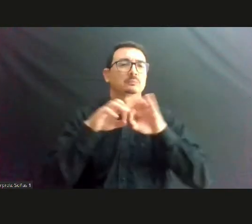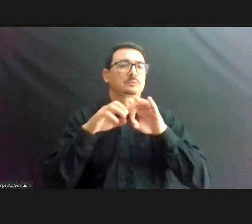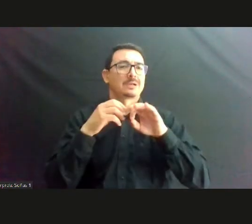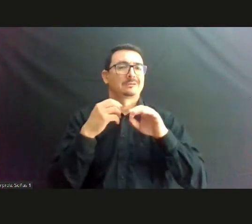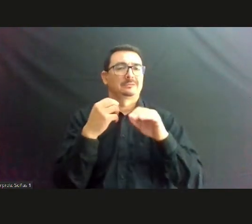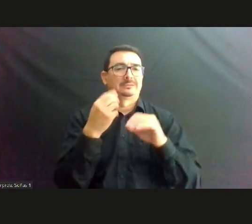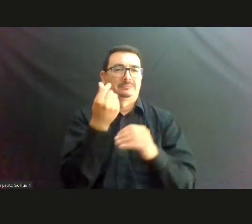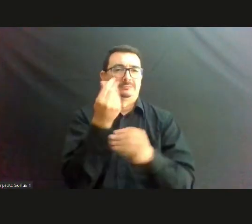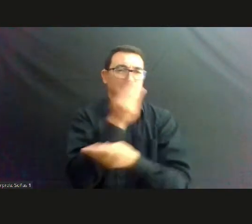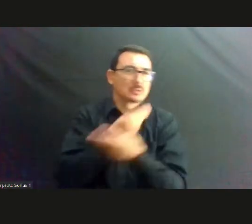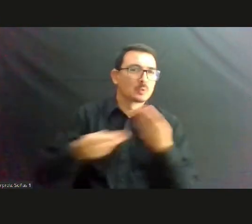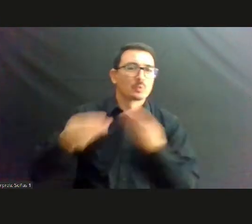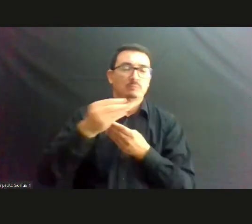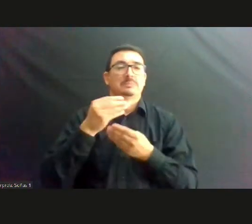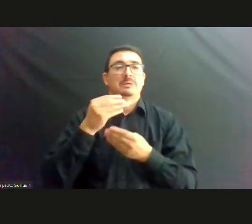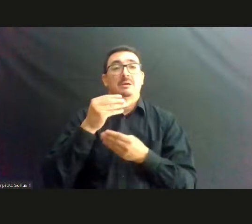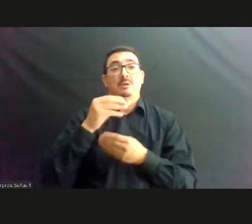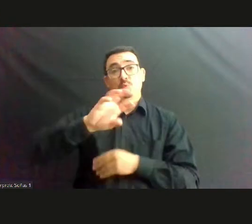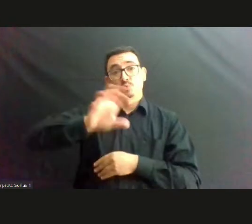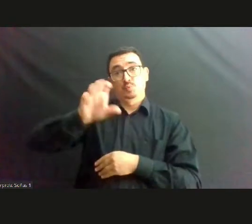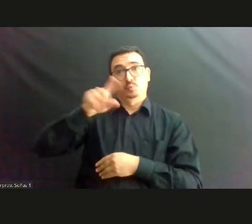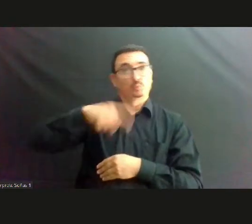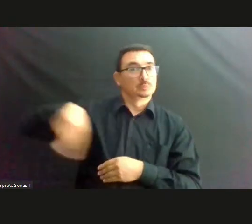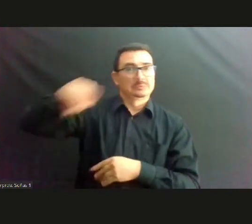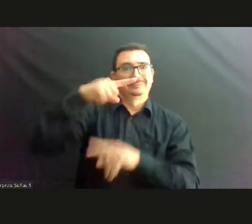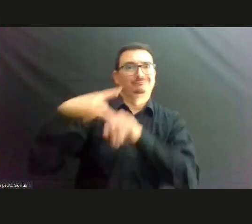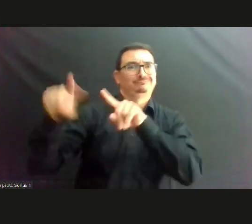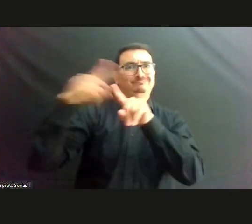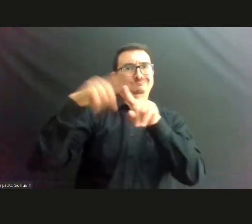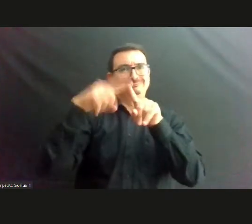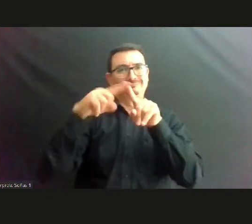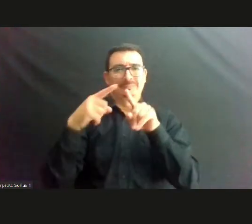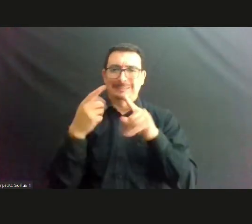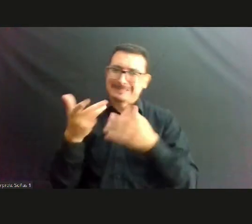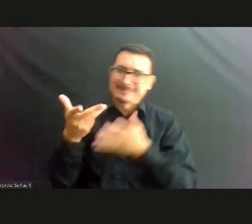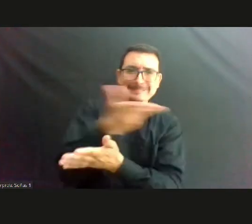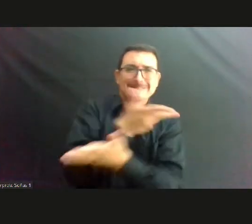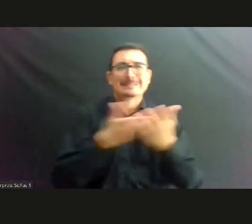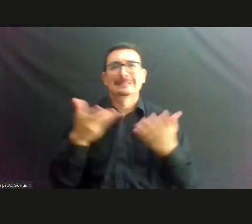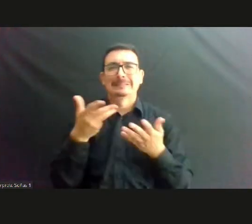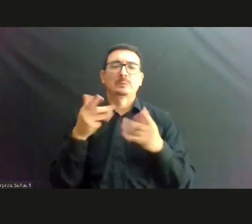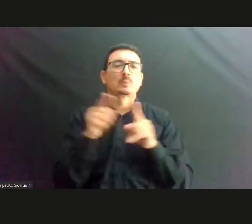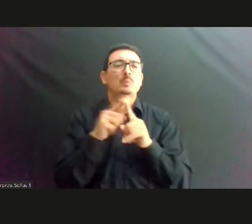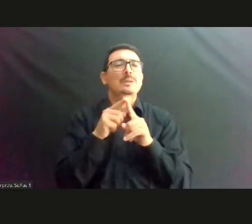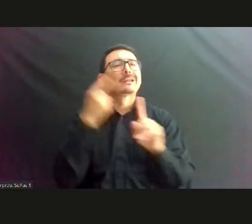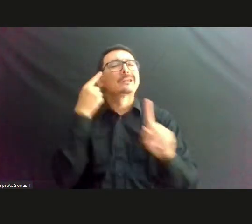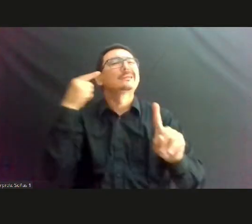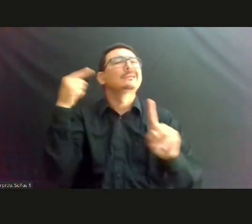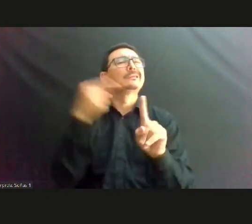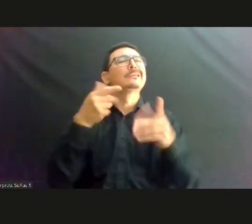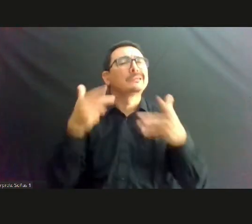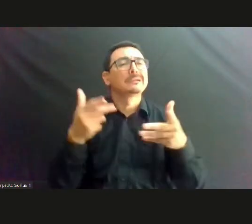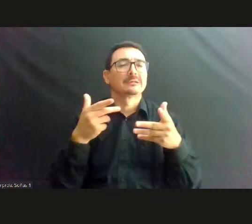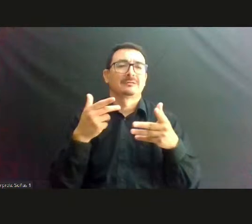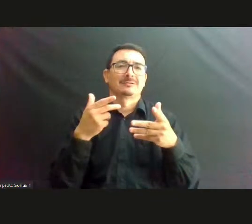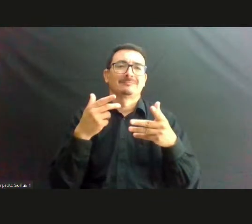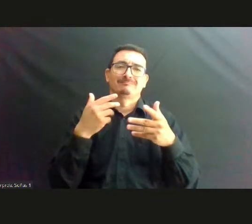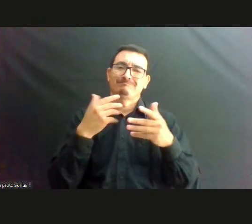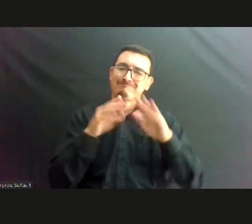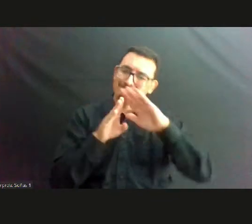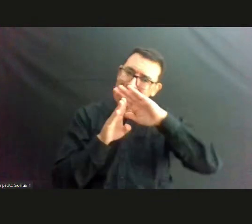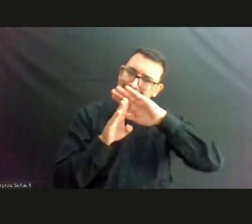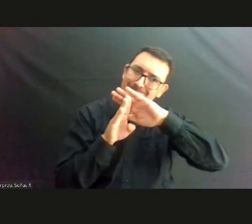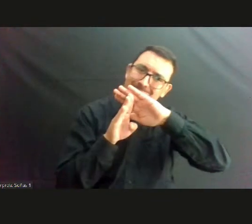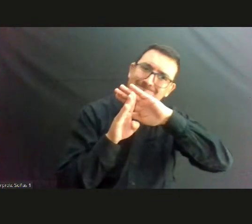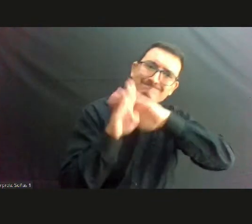And also, as we have heard from the panel, trade policy and the trading system are very